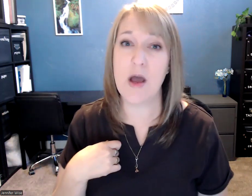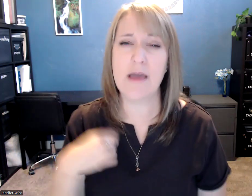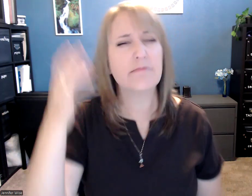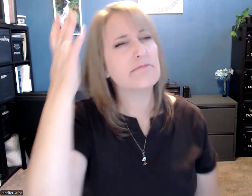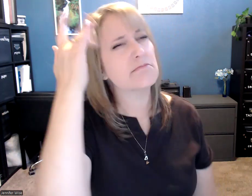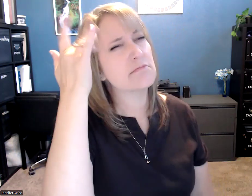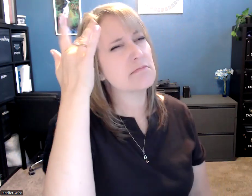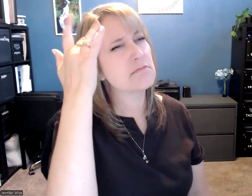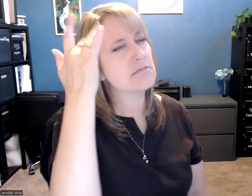why.